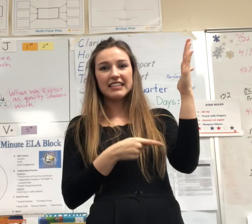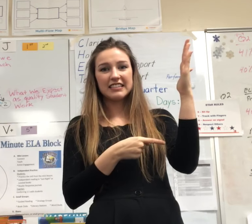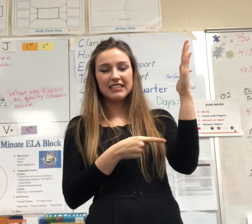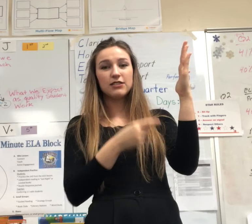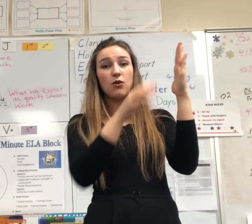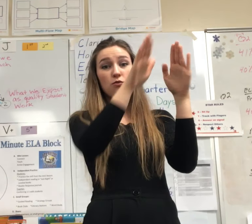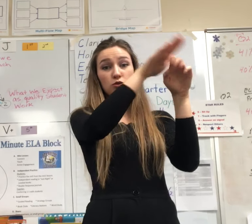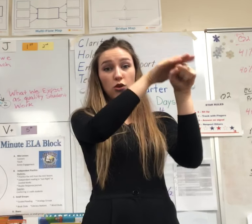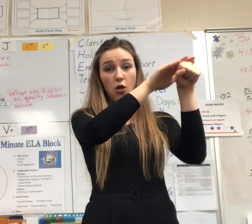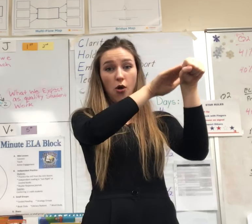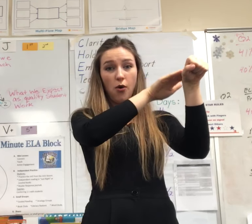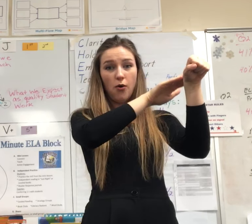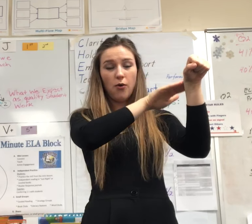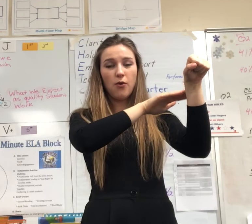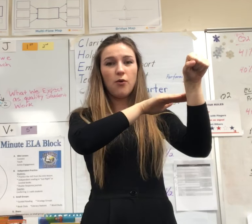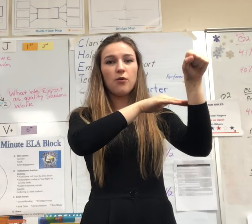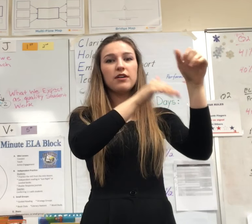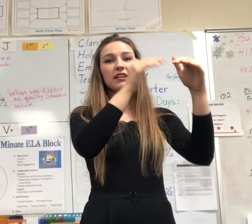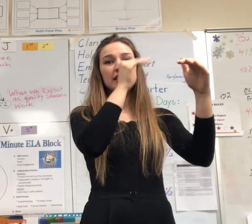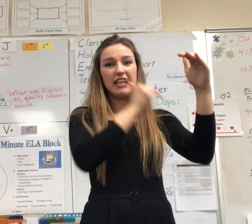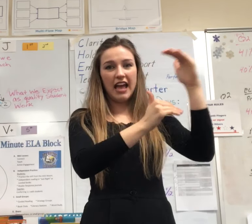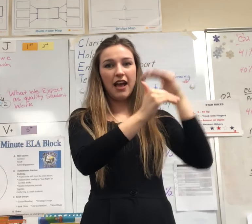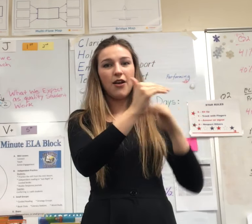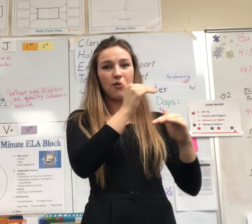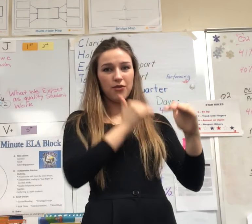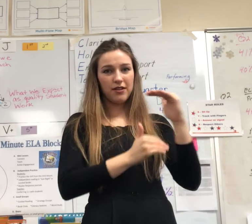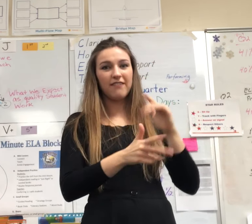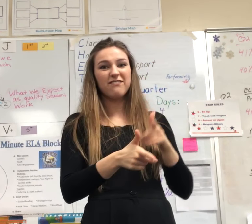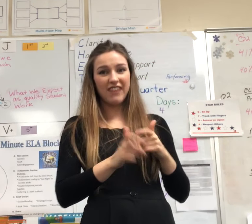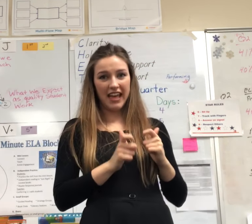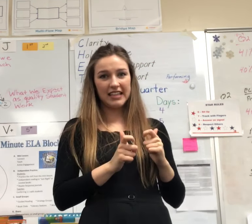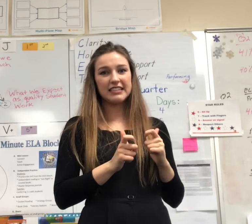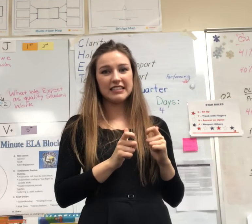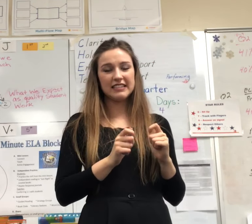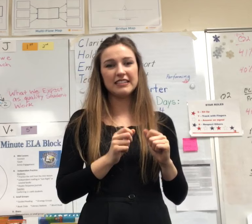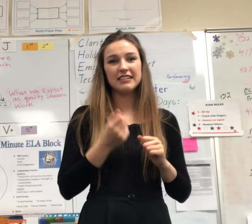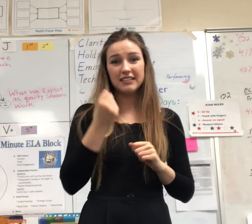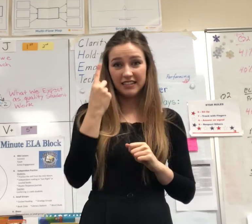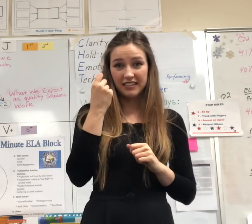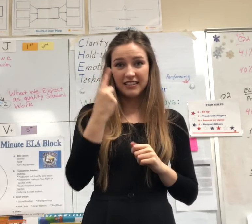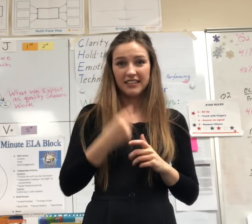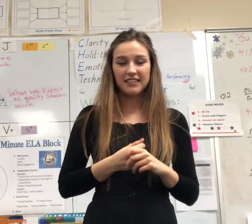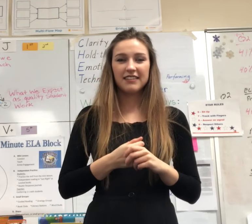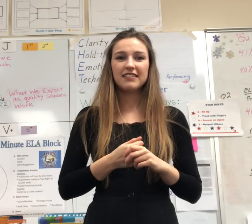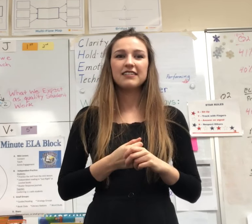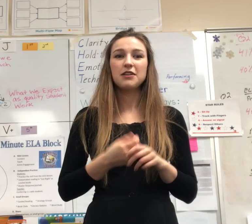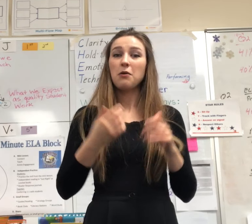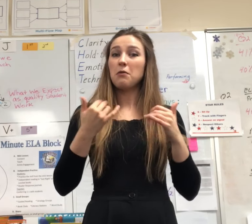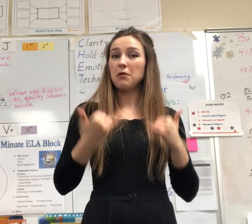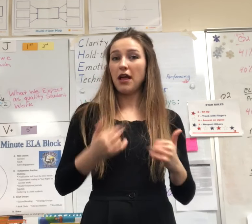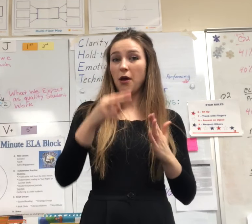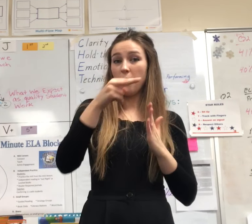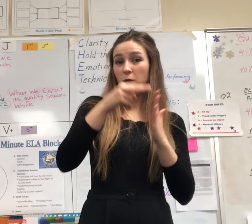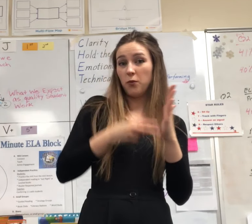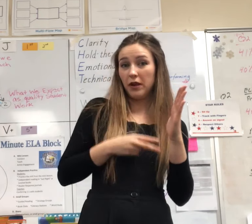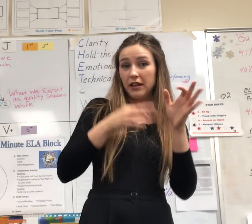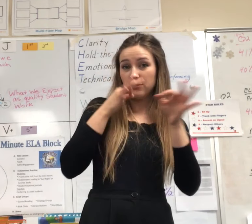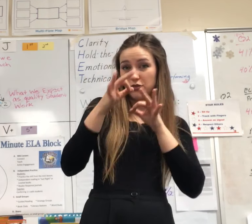fastest. Okay? We're going to start with the reading of the instructions.